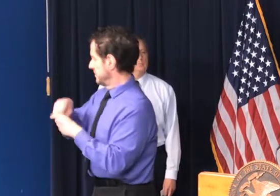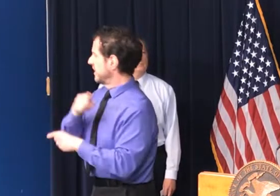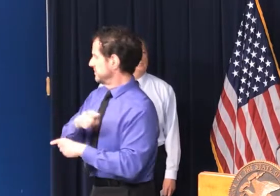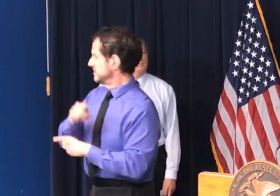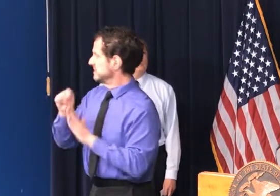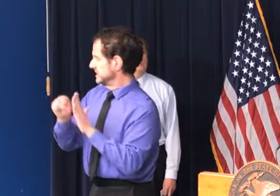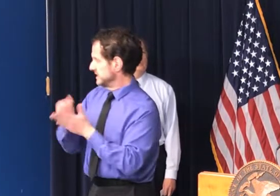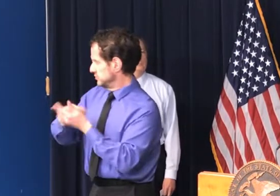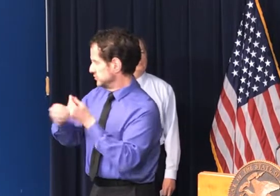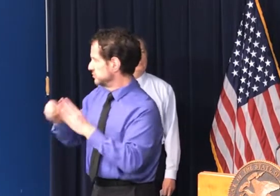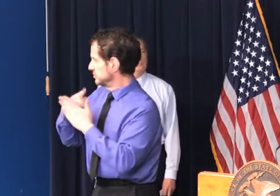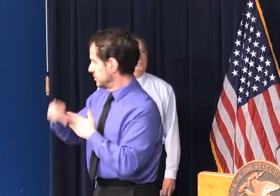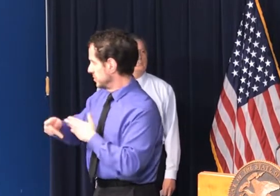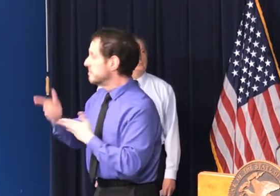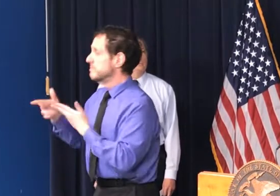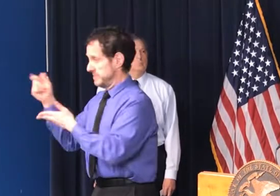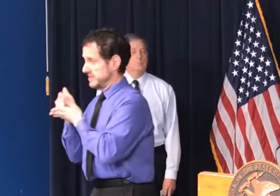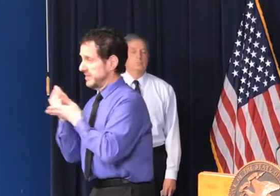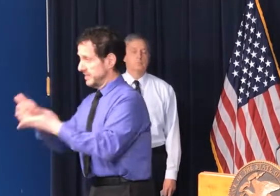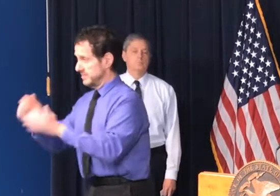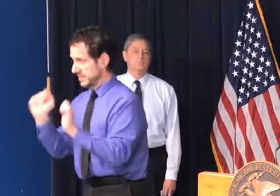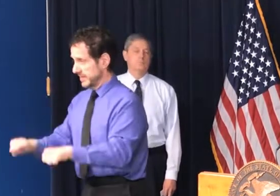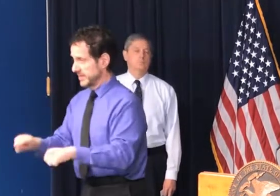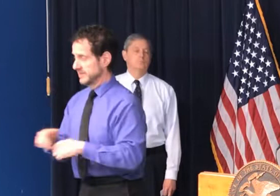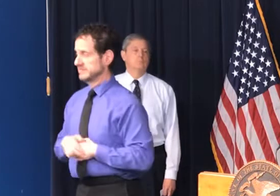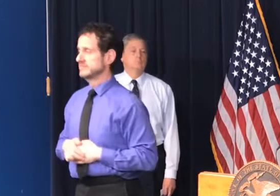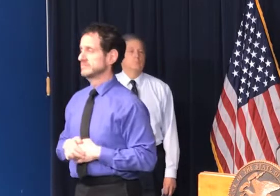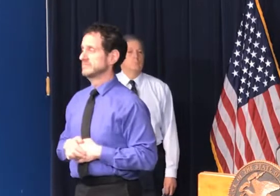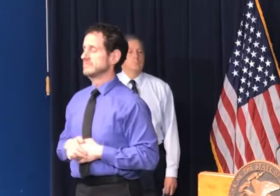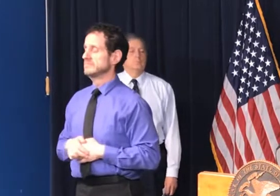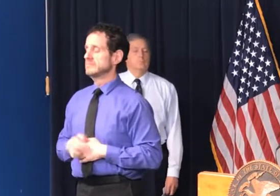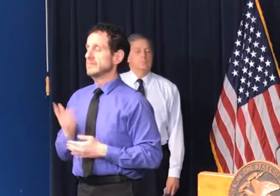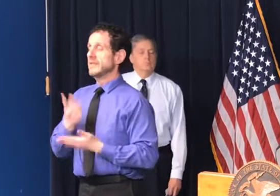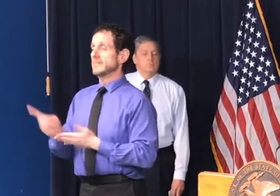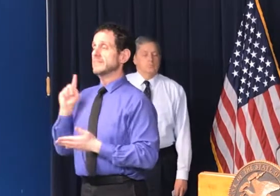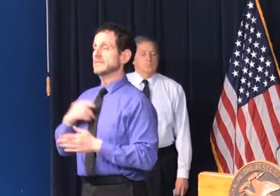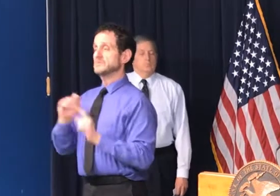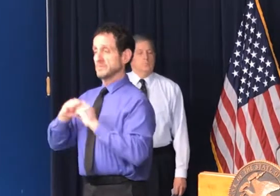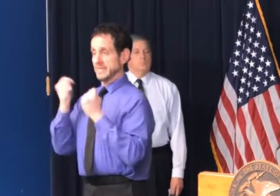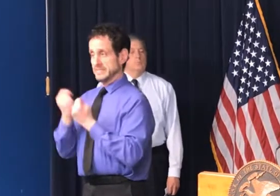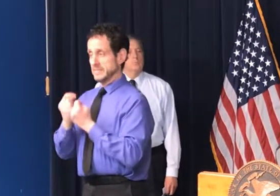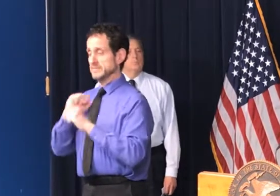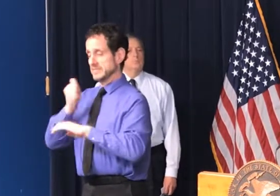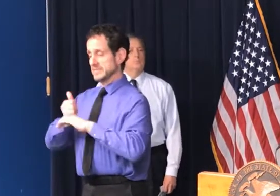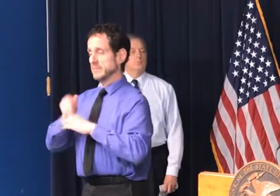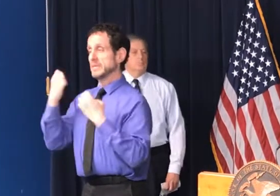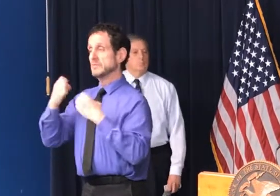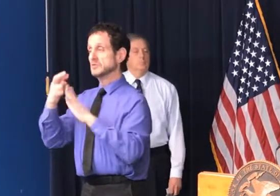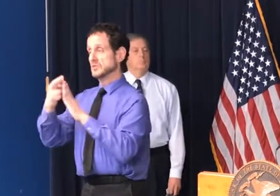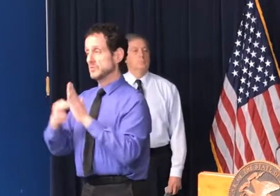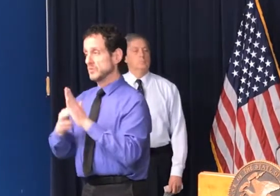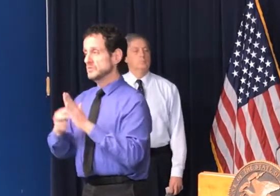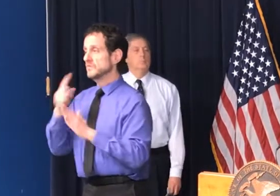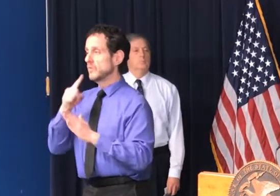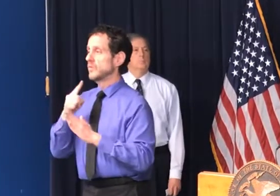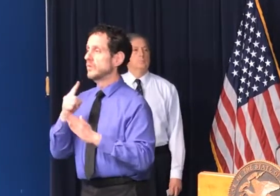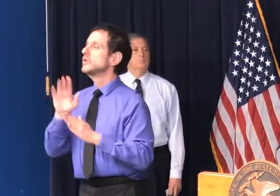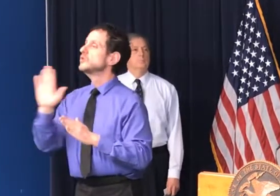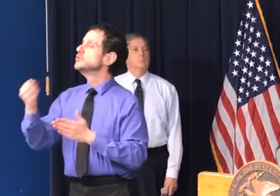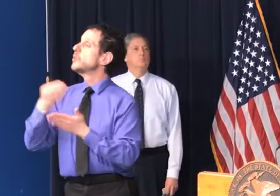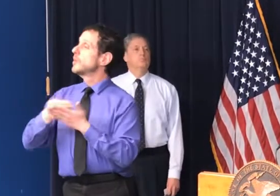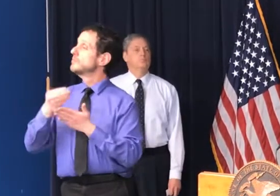Program. On a smaller scale, last week my team issued emergency rules for our unclaimed property